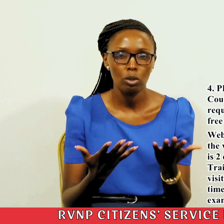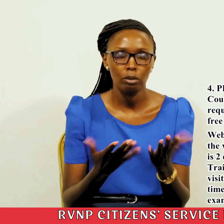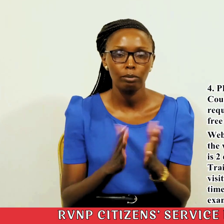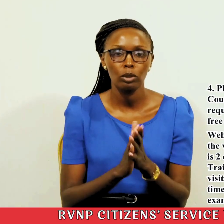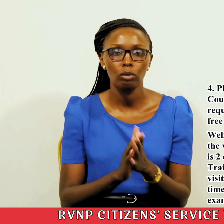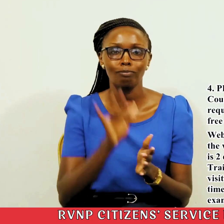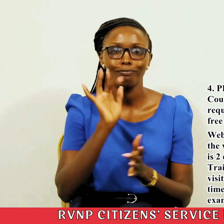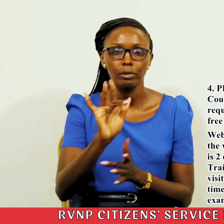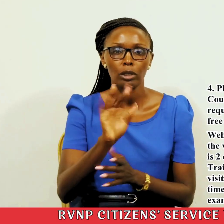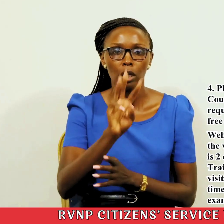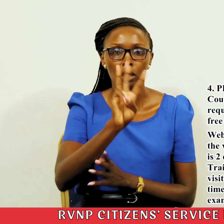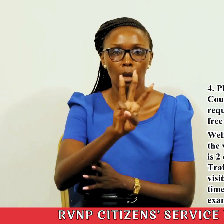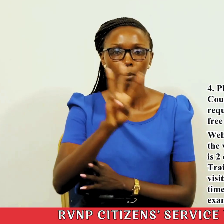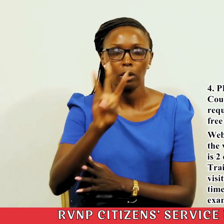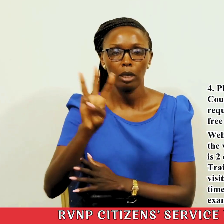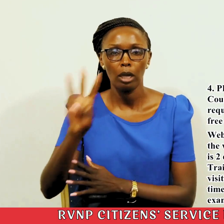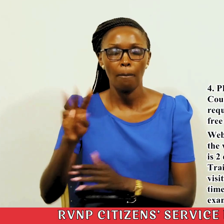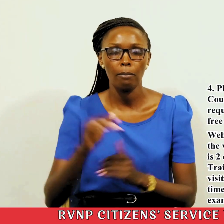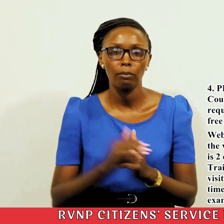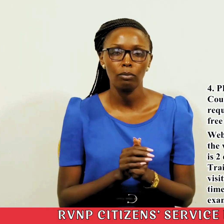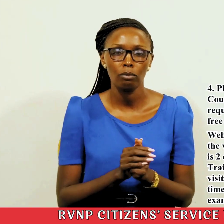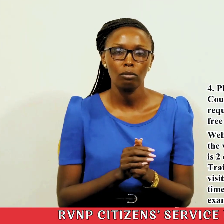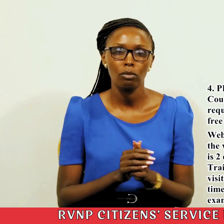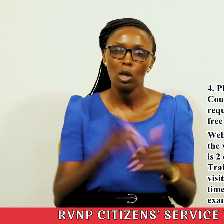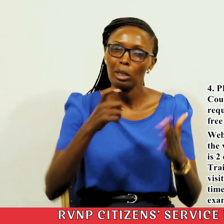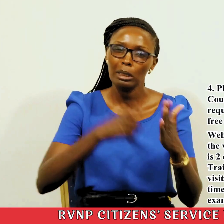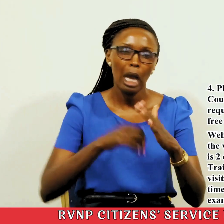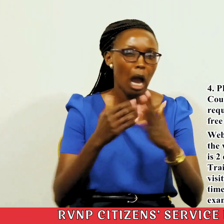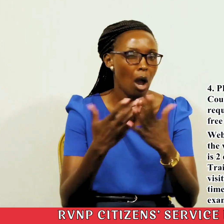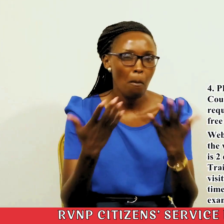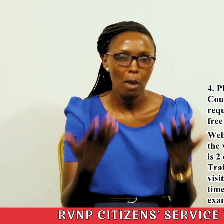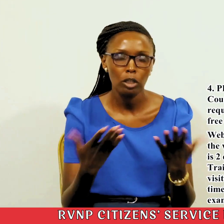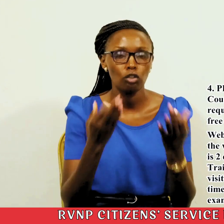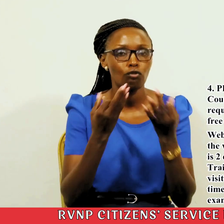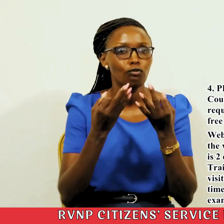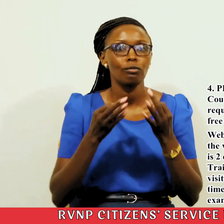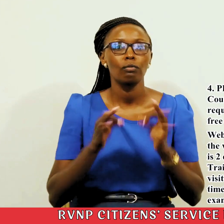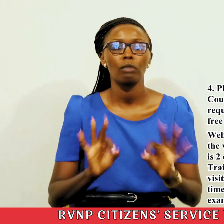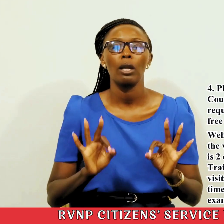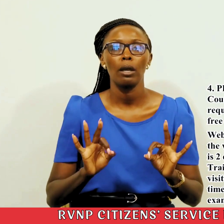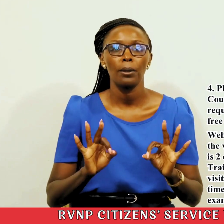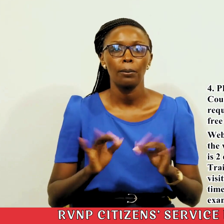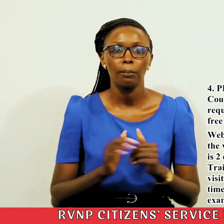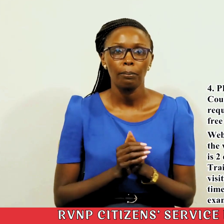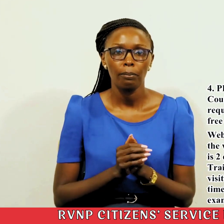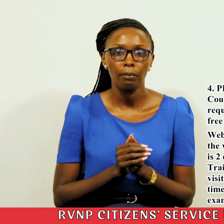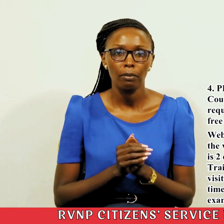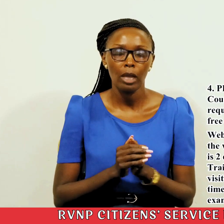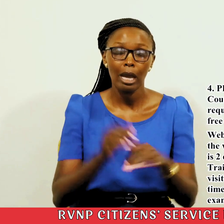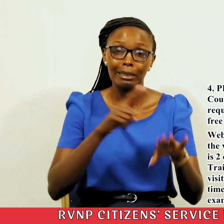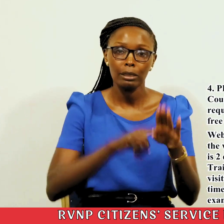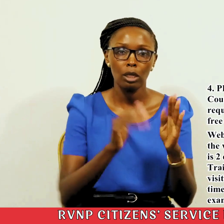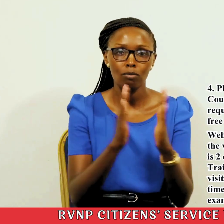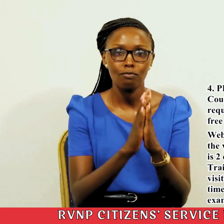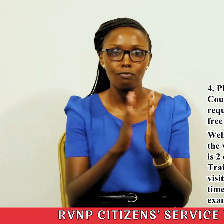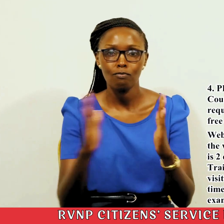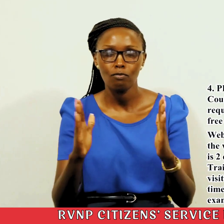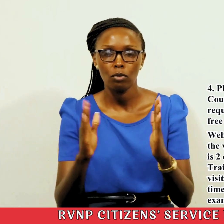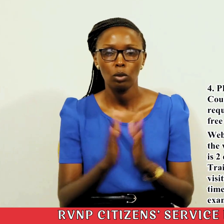website. This is a free service. The timeline is 2